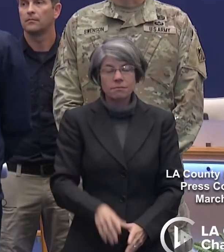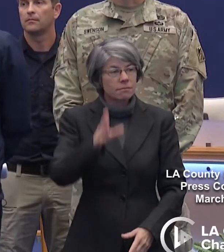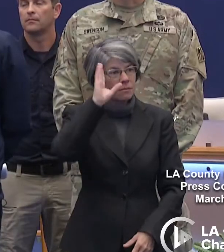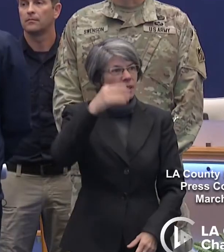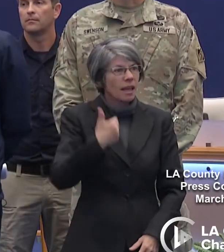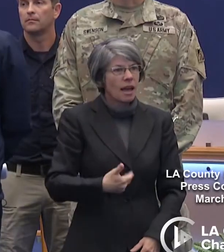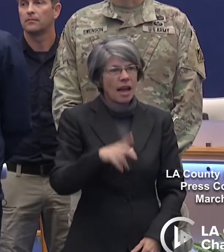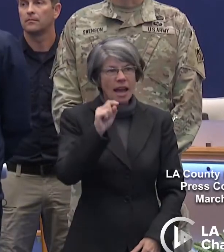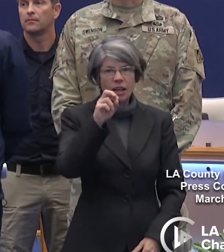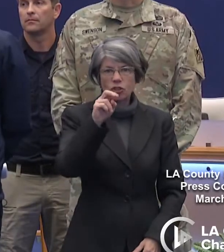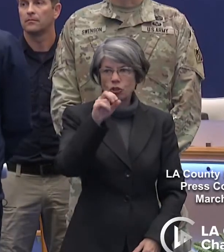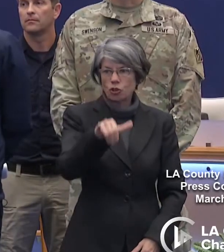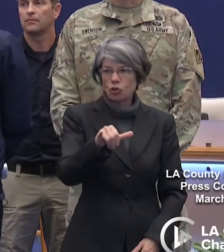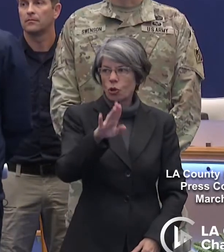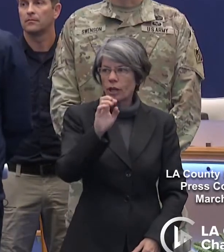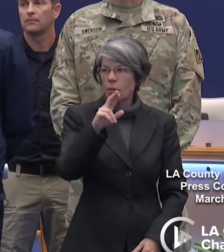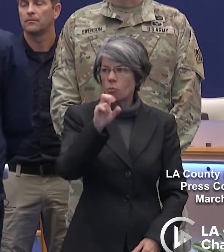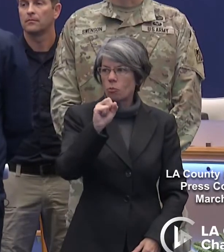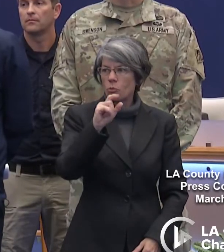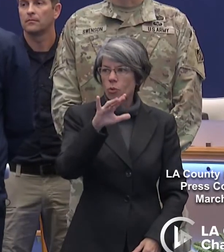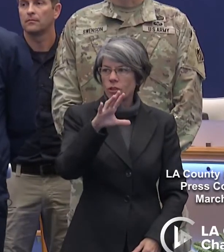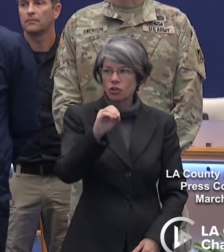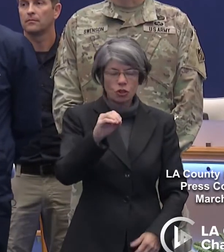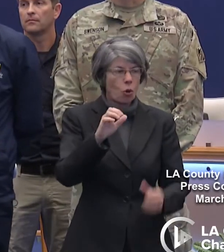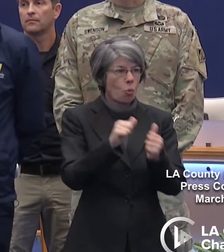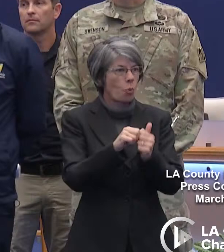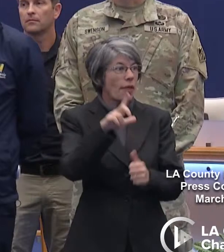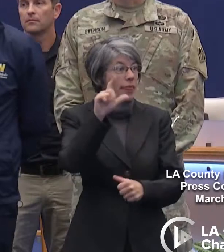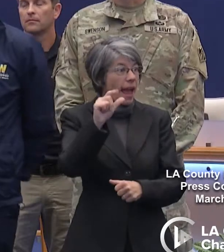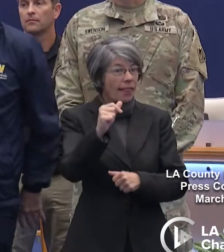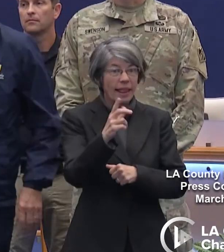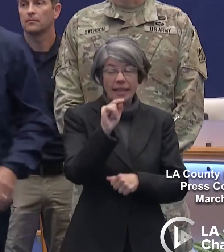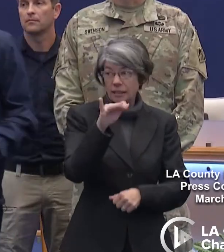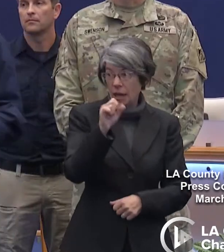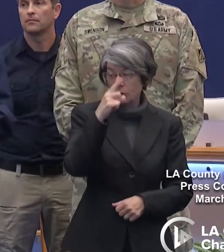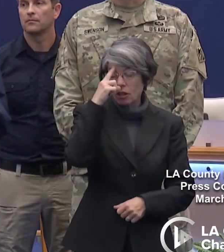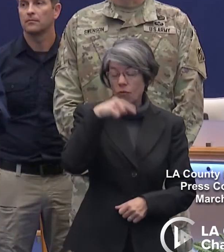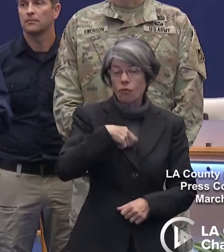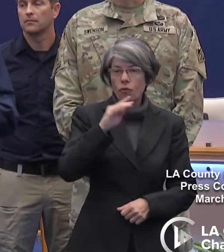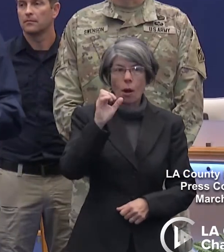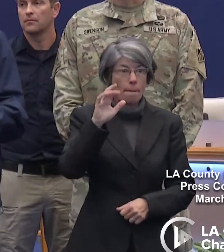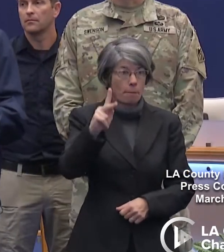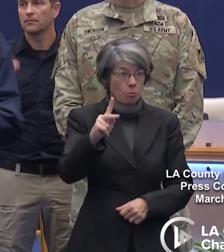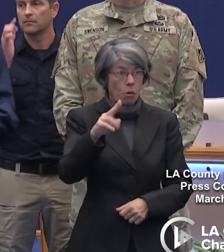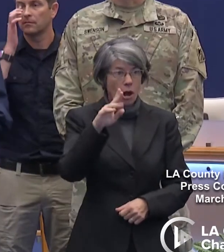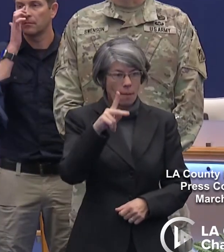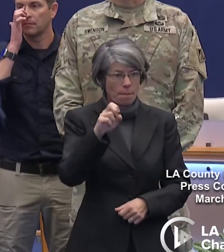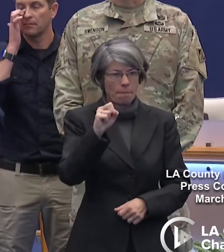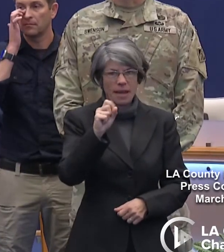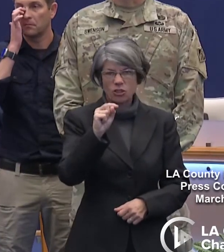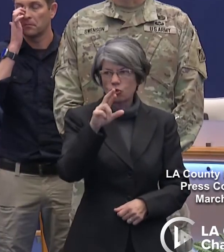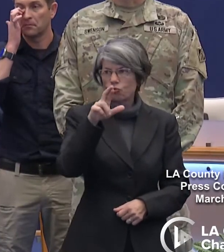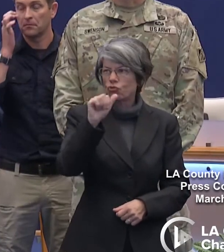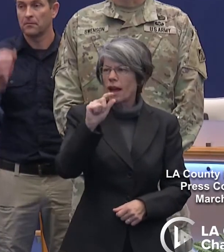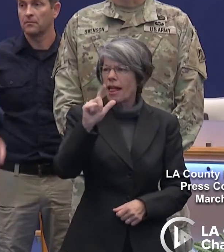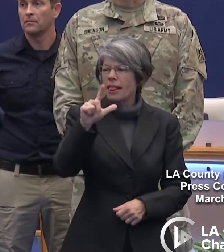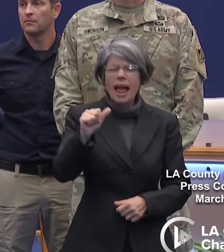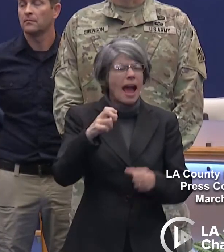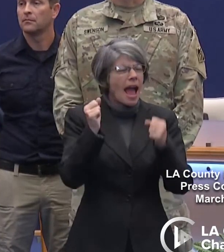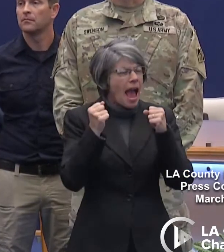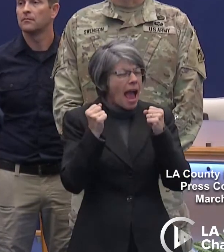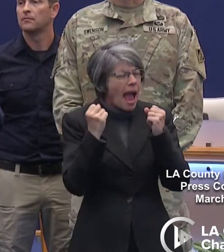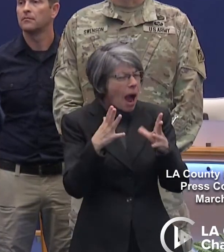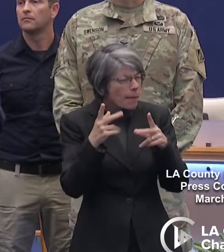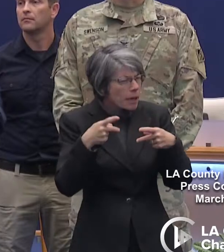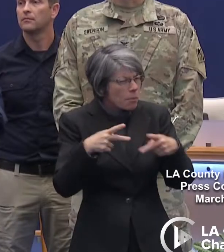Hi, Tony Briscoe with the LA Times. My question is for Director Pastrella. Just wondering about how many permits have been